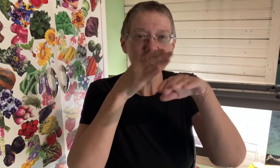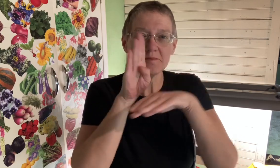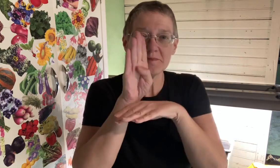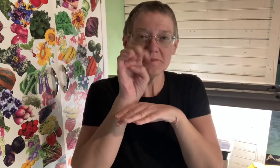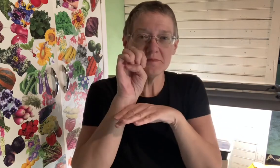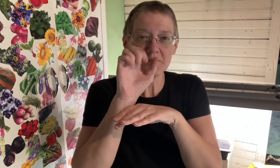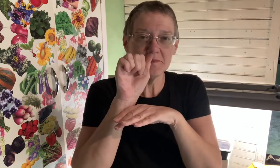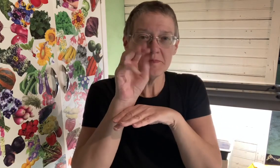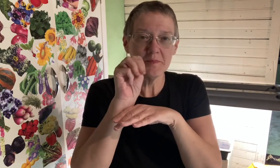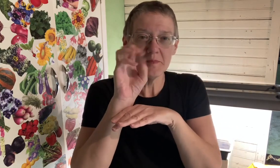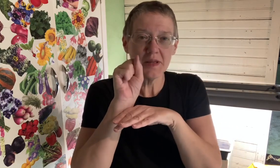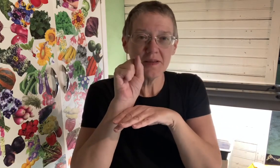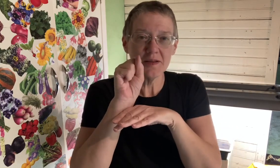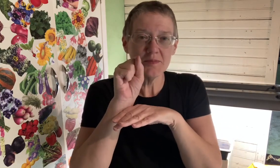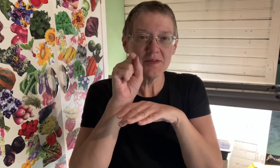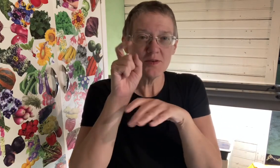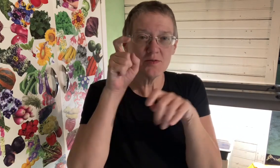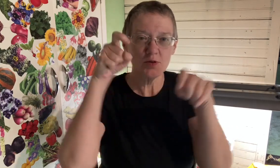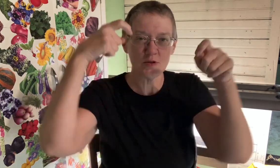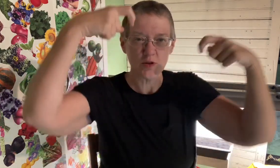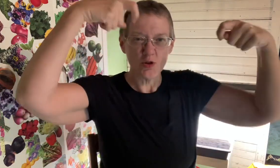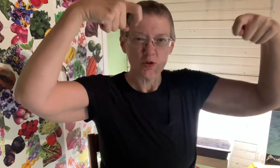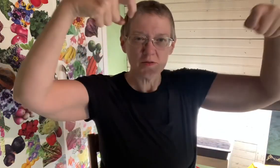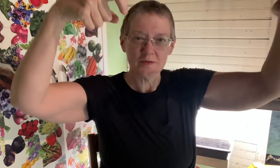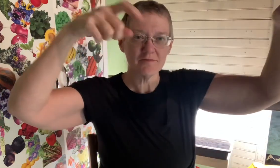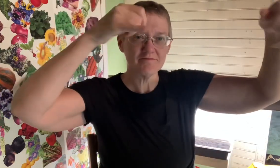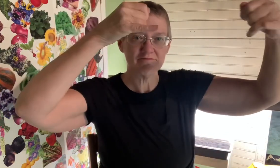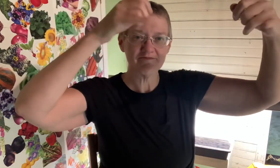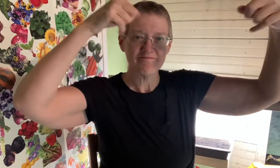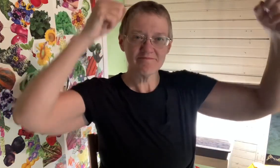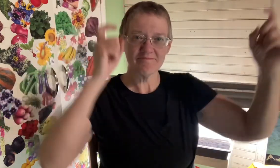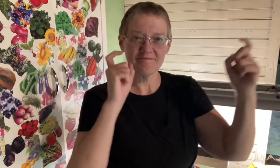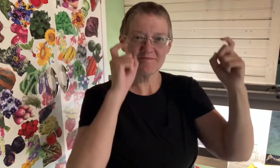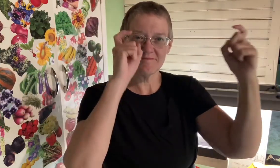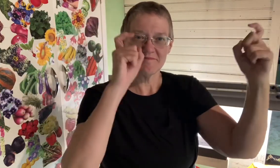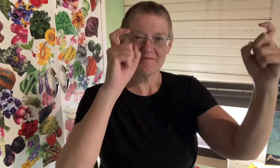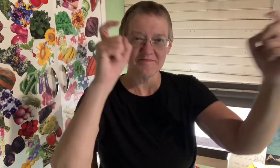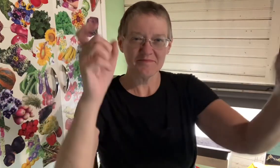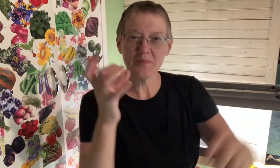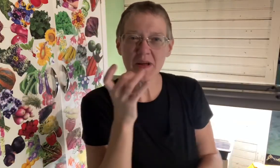got wood beams to hang the chains for the lights.